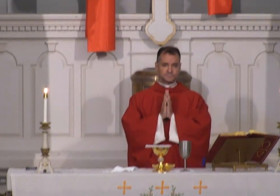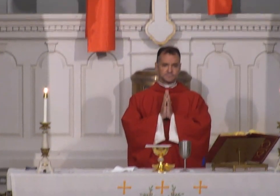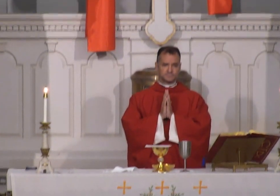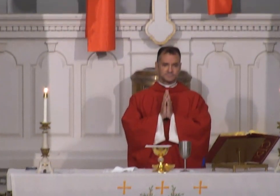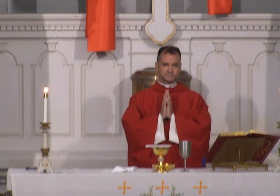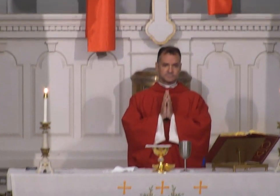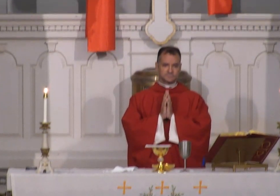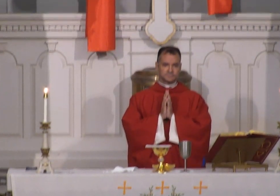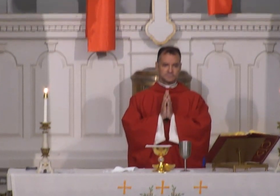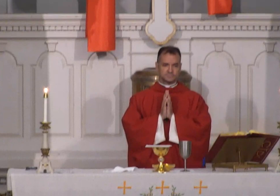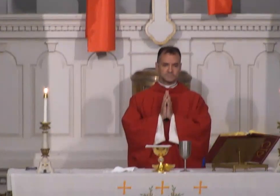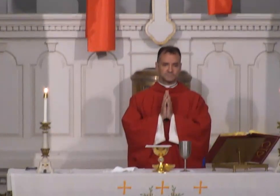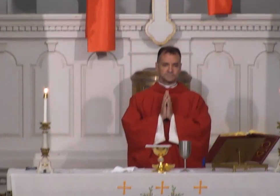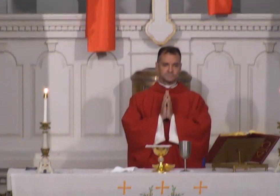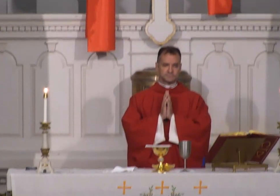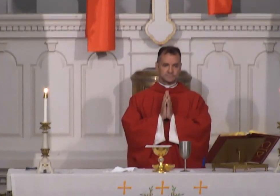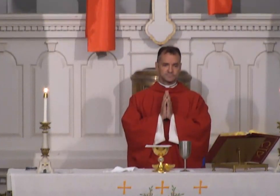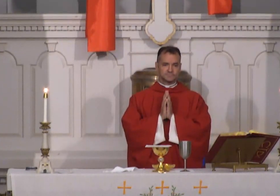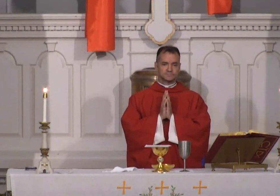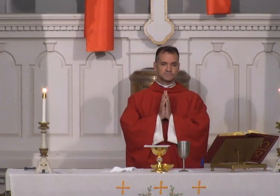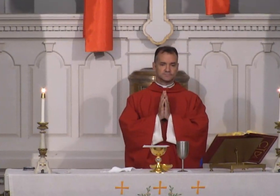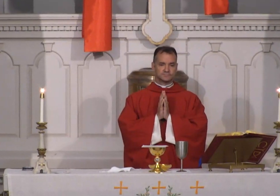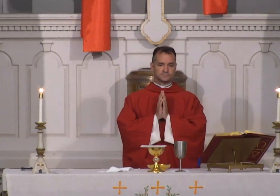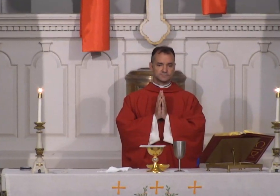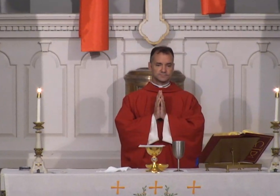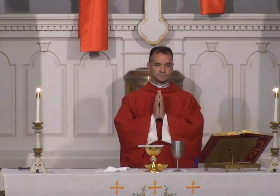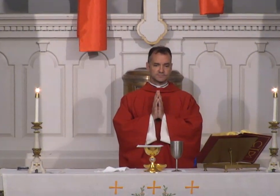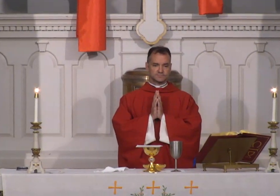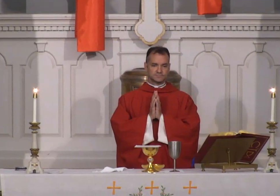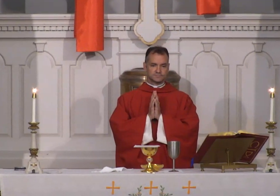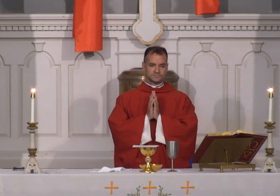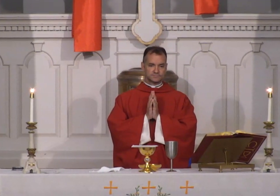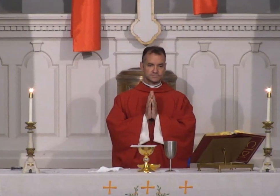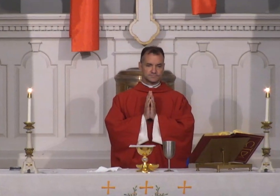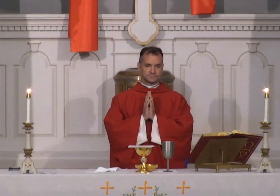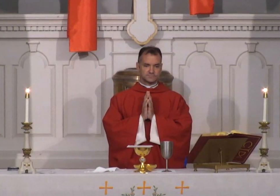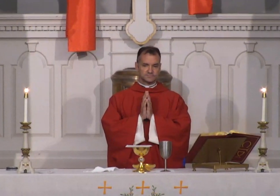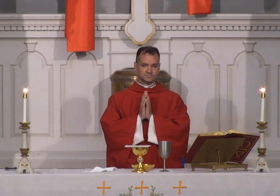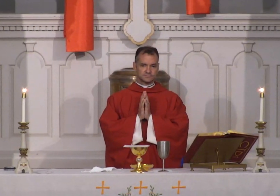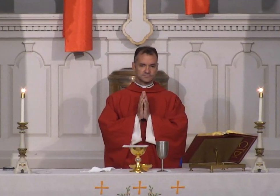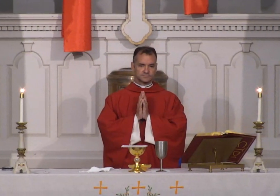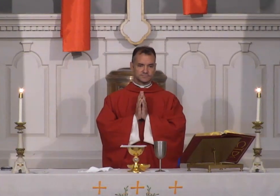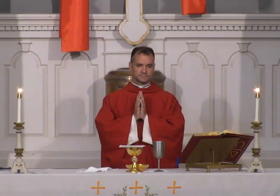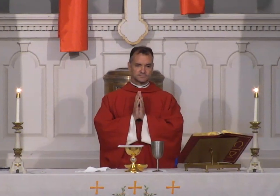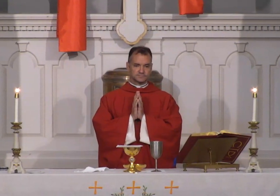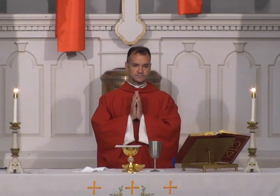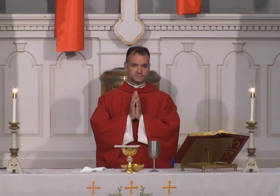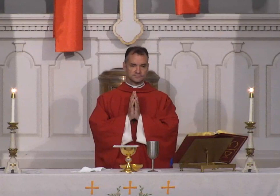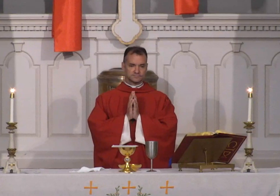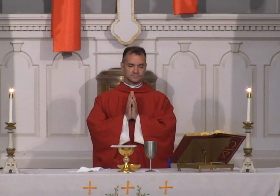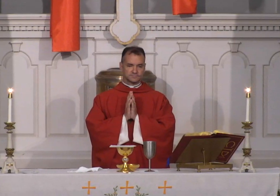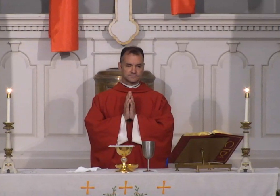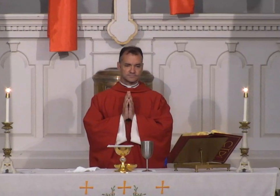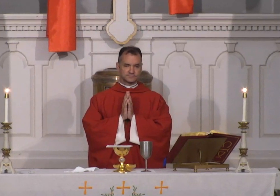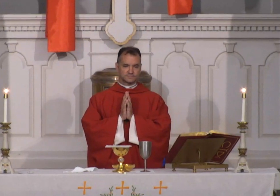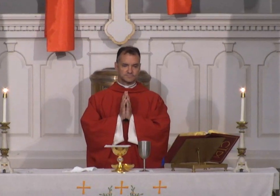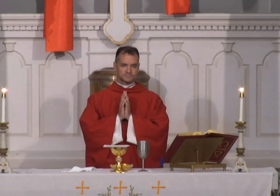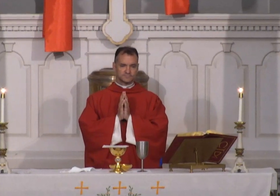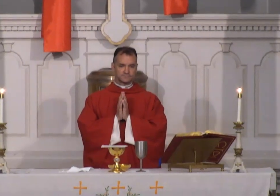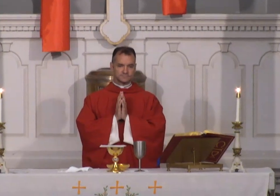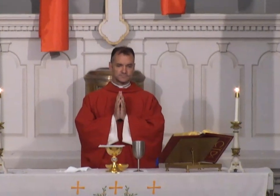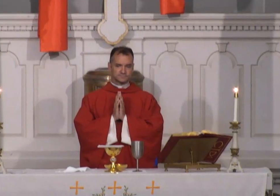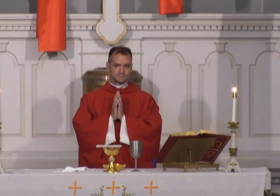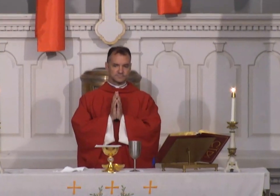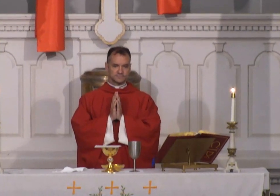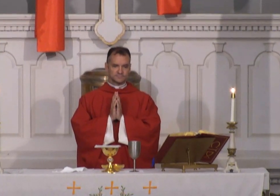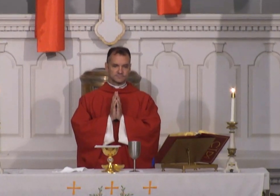Petesiamus da patrem, nos camus a te filium,